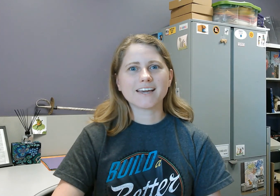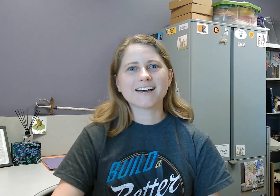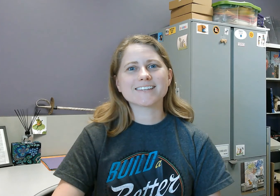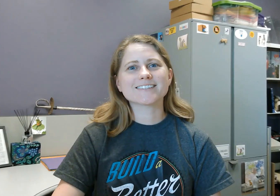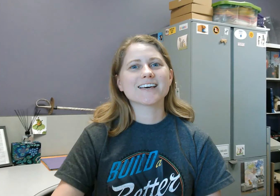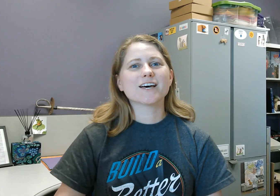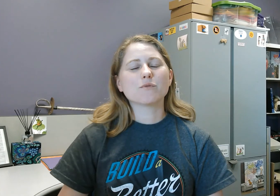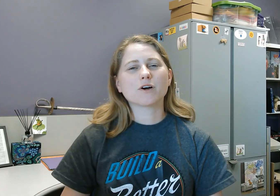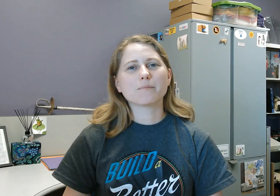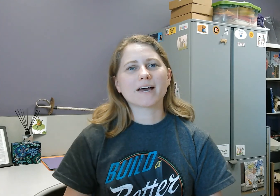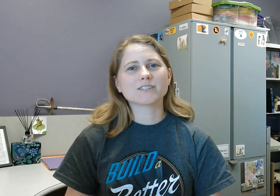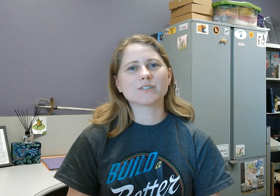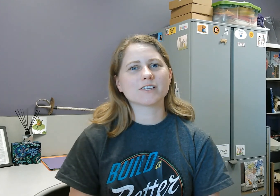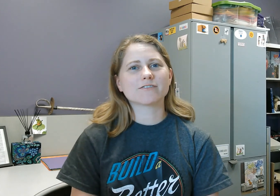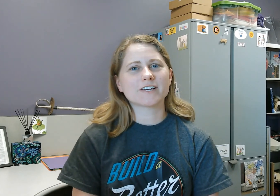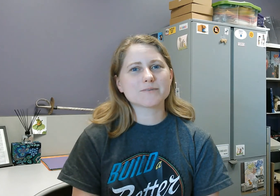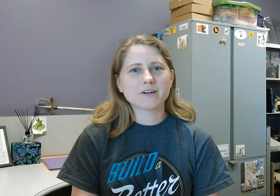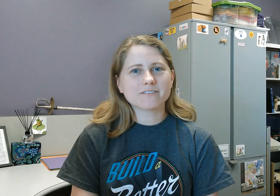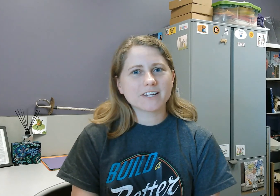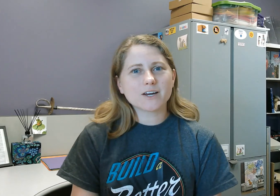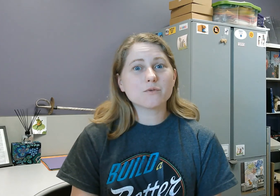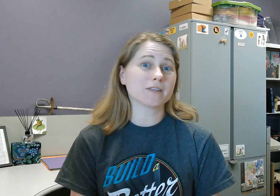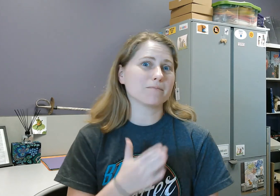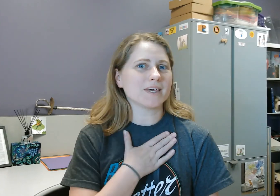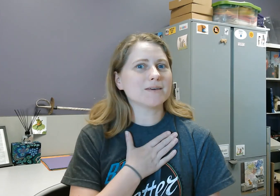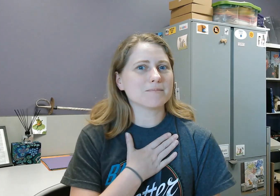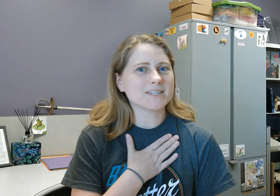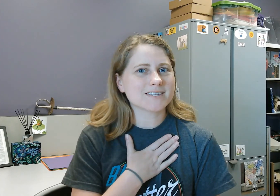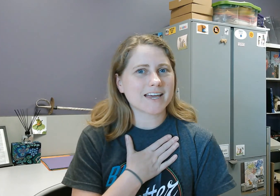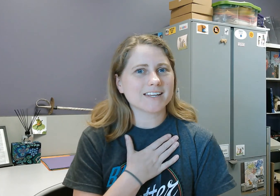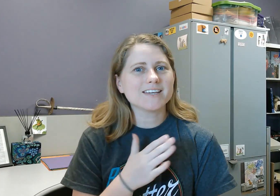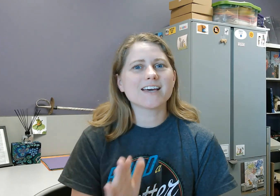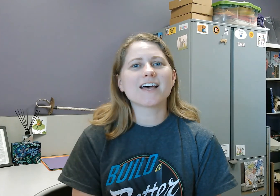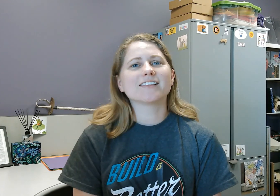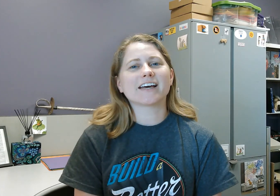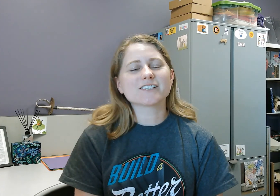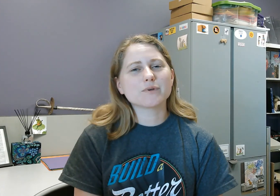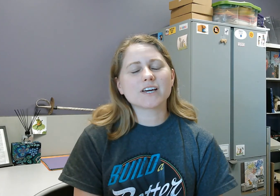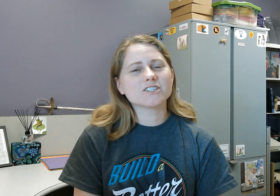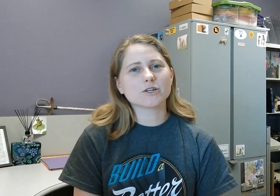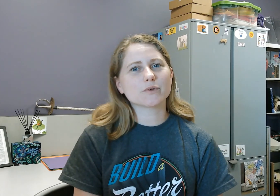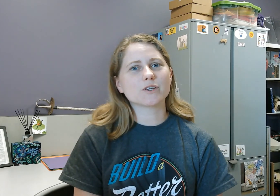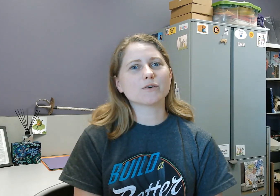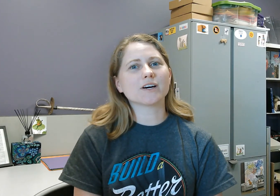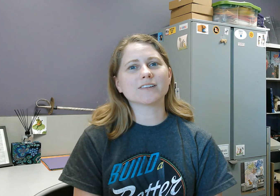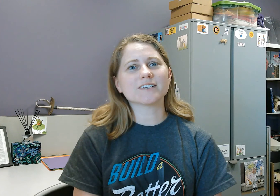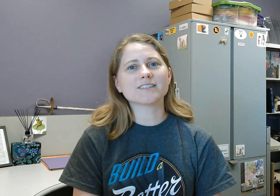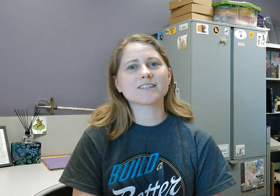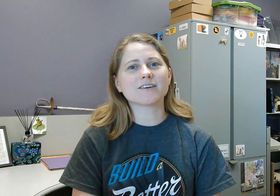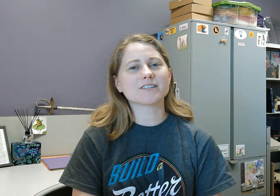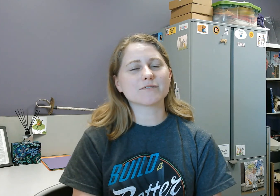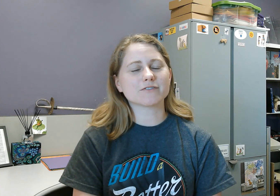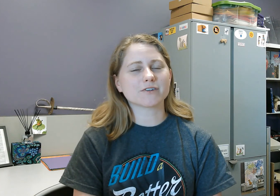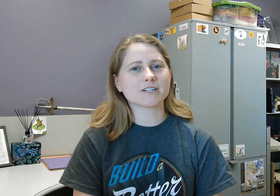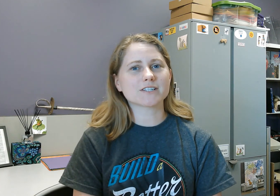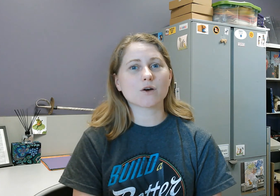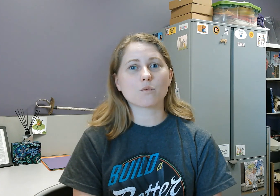Hey guys, welcome back to another Facebook video with me, Miss Katie. Last week I shared with you a list of some different